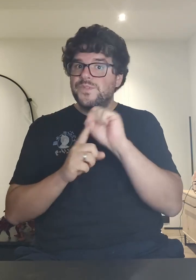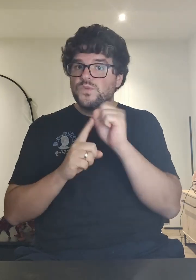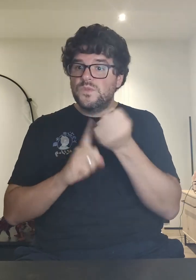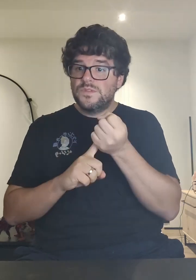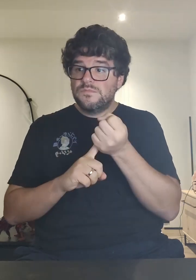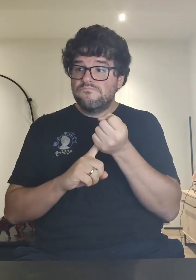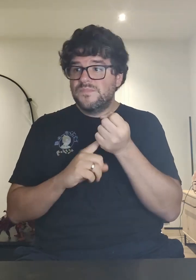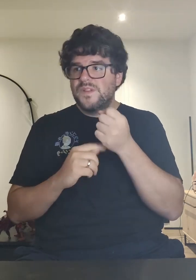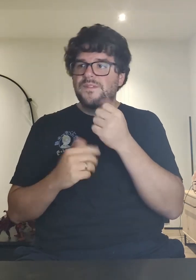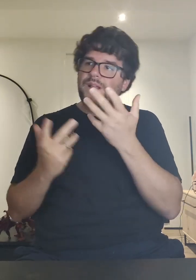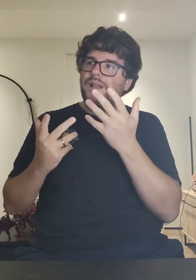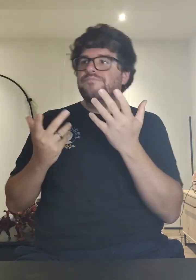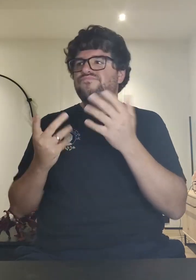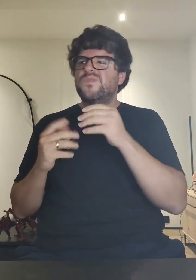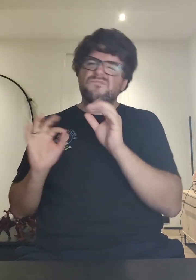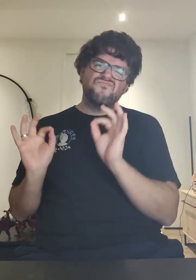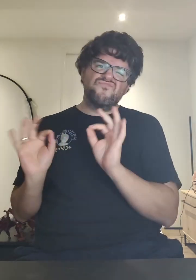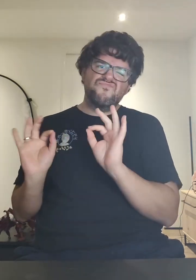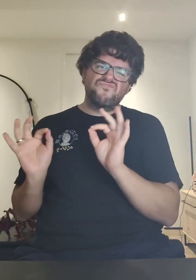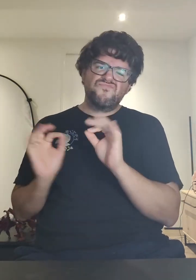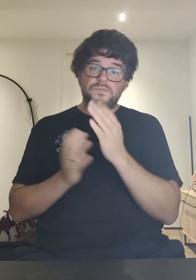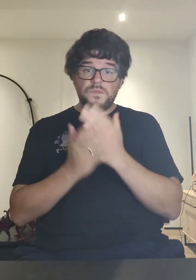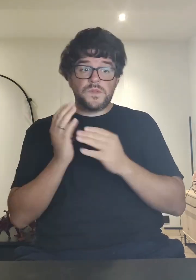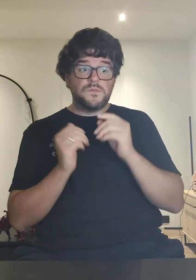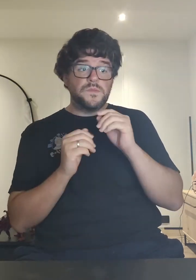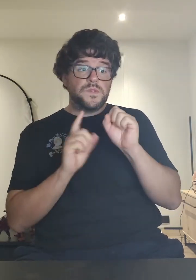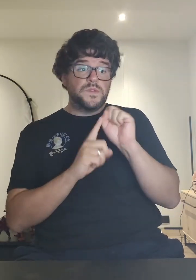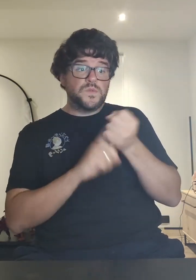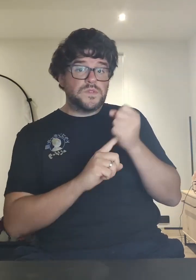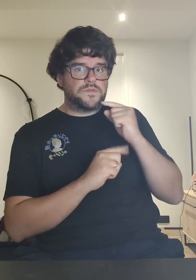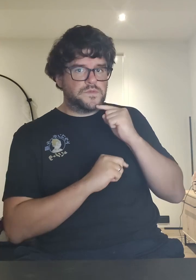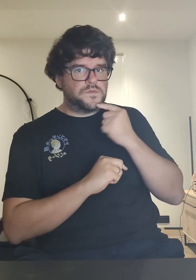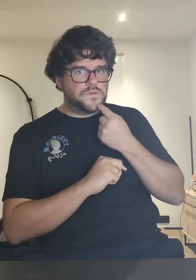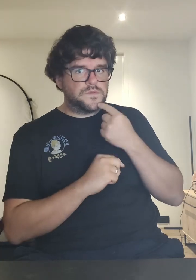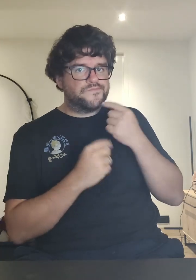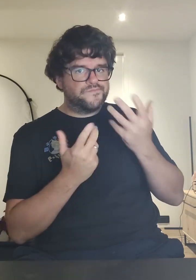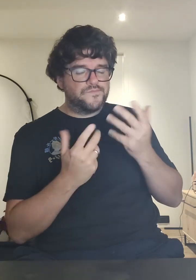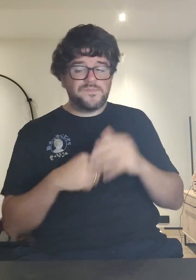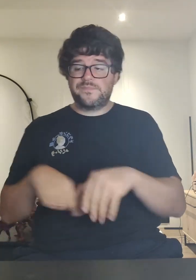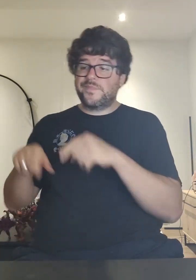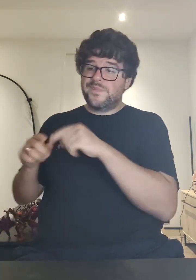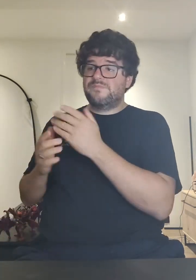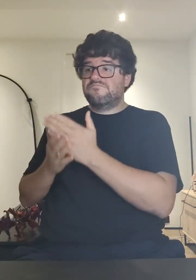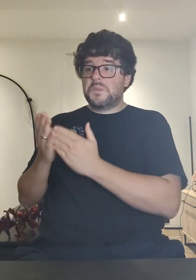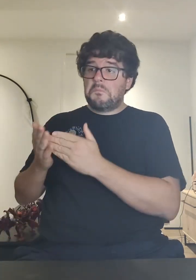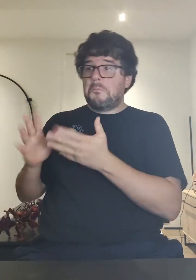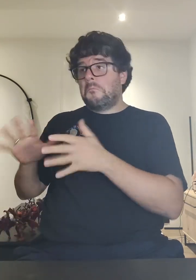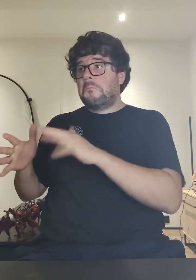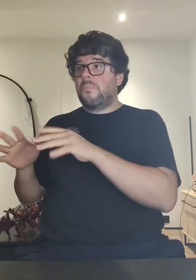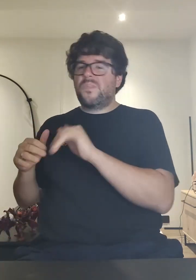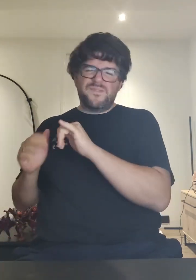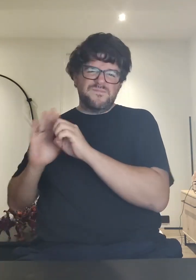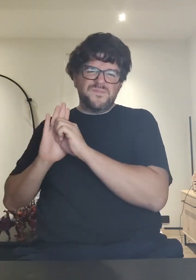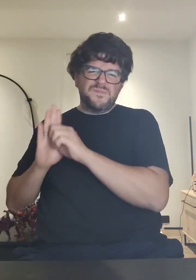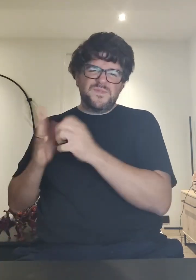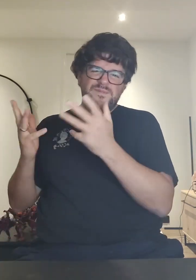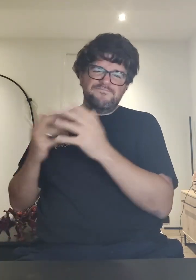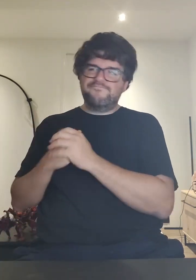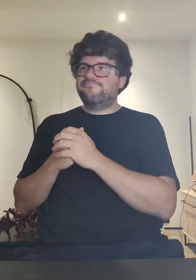For example, there could be some situations where the stakes aren't so high, but then other situations might be more serious. For